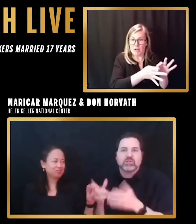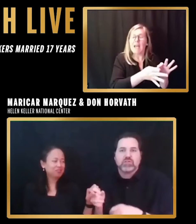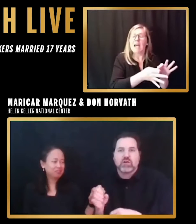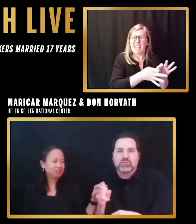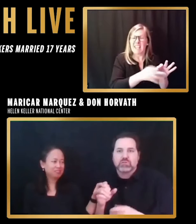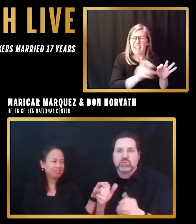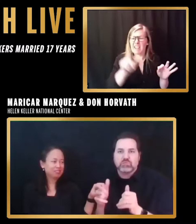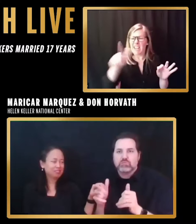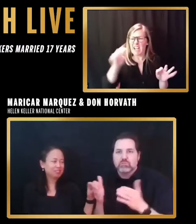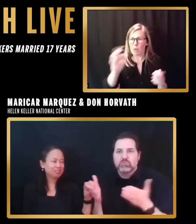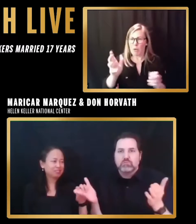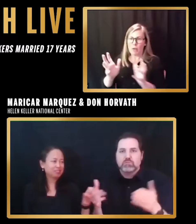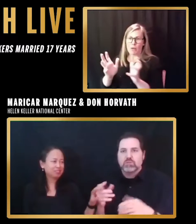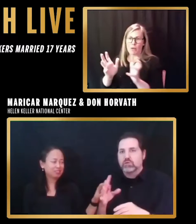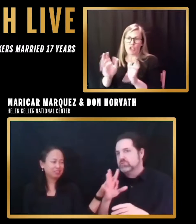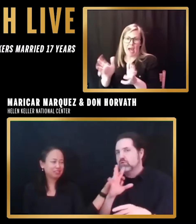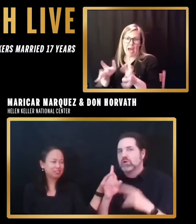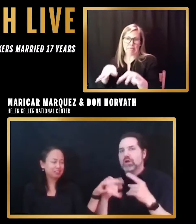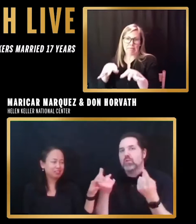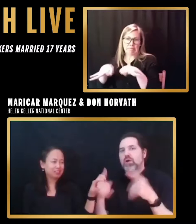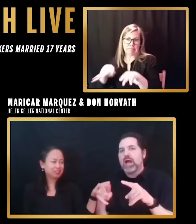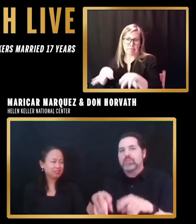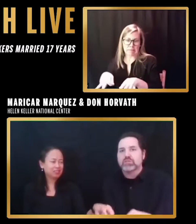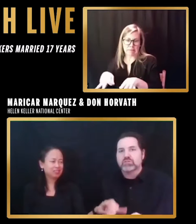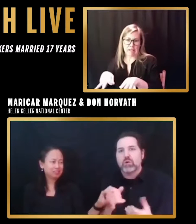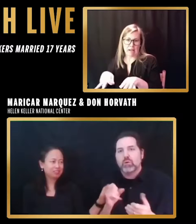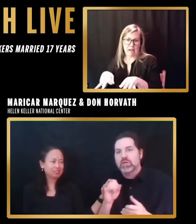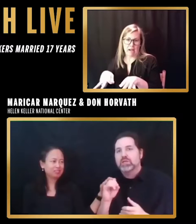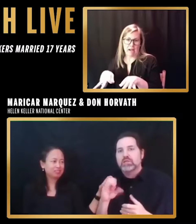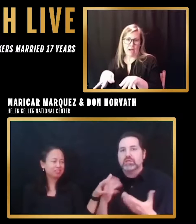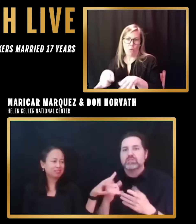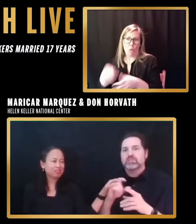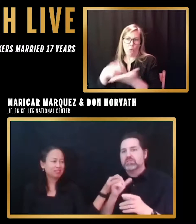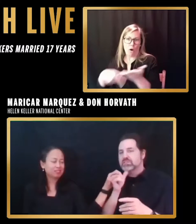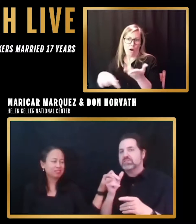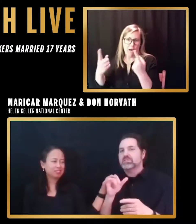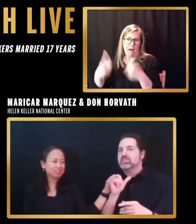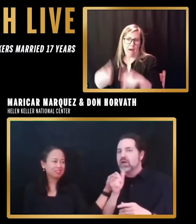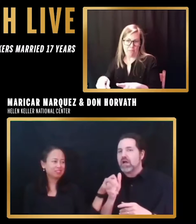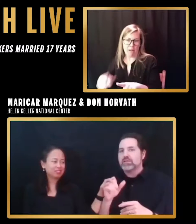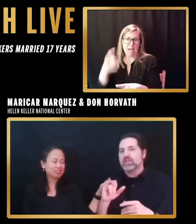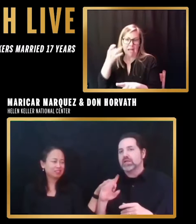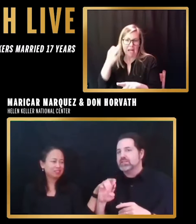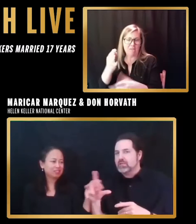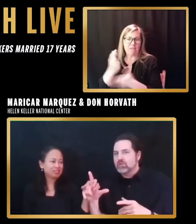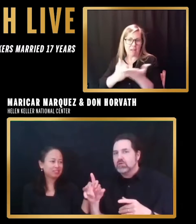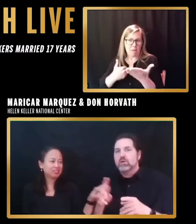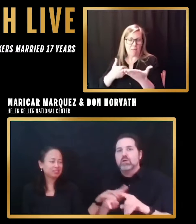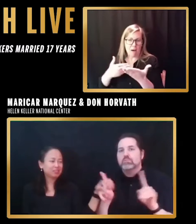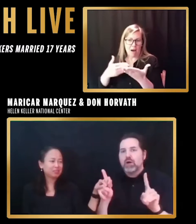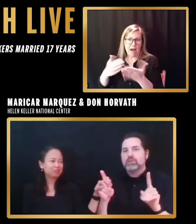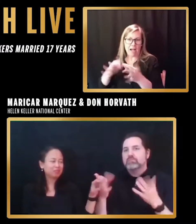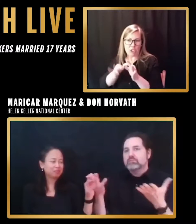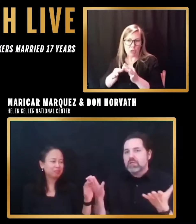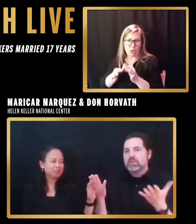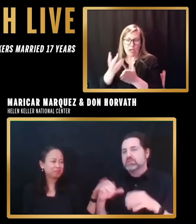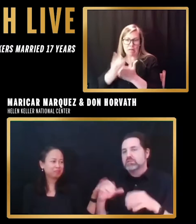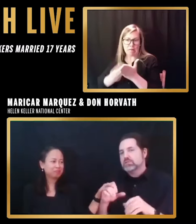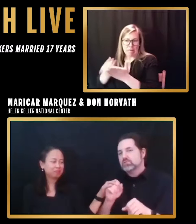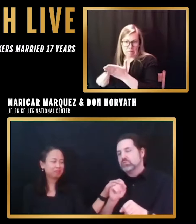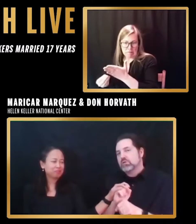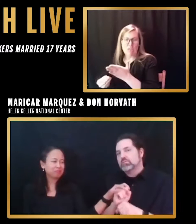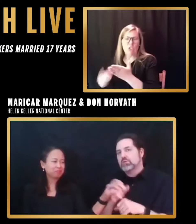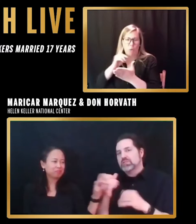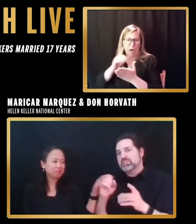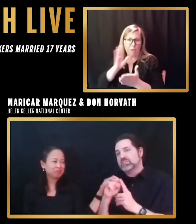chat ourselves and talk about what happened. So this is not the ideal, but